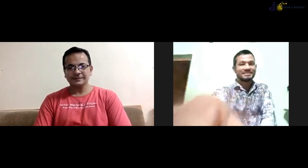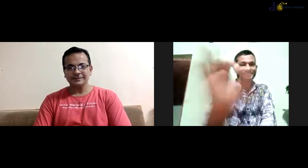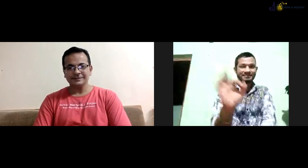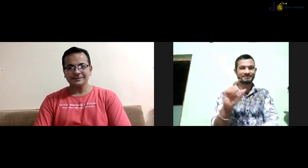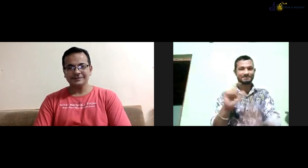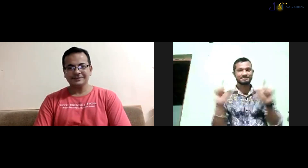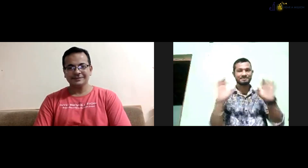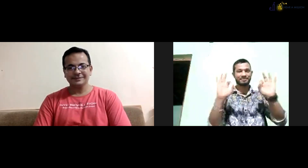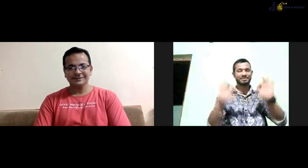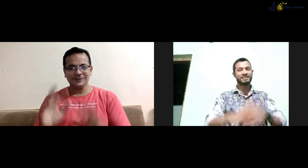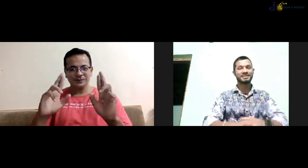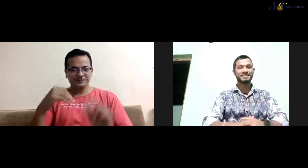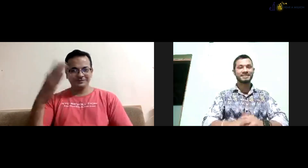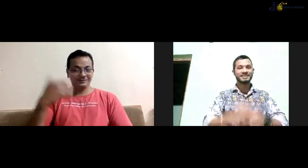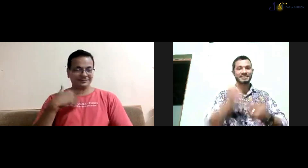bye.